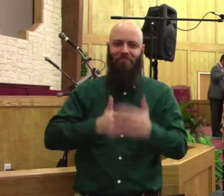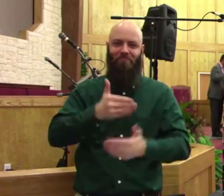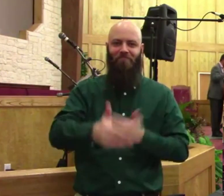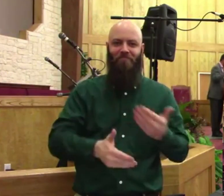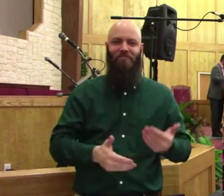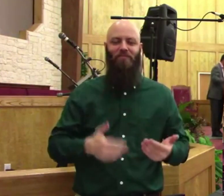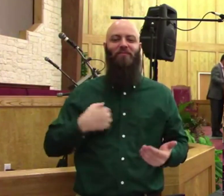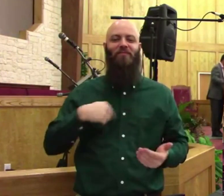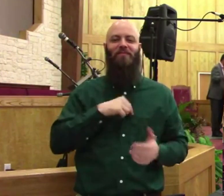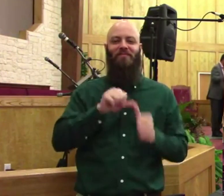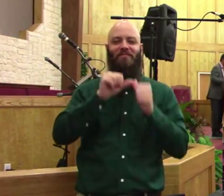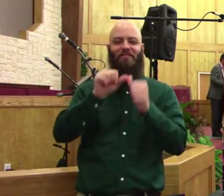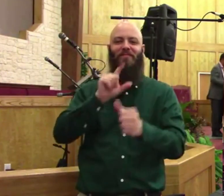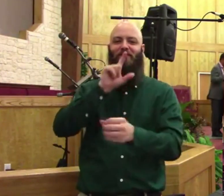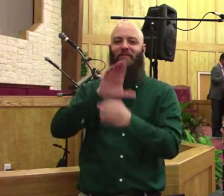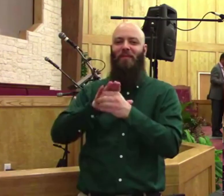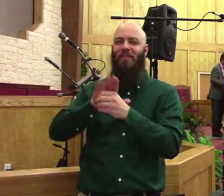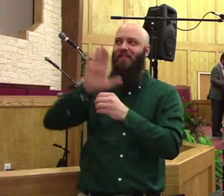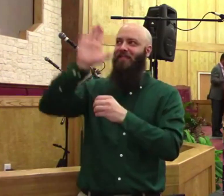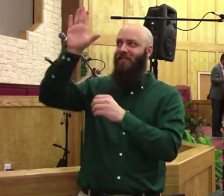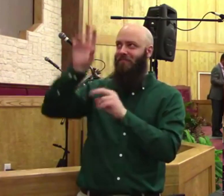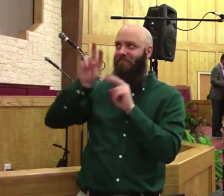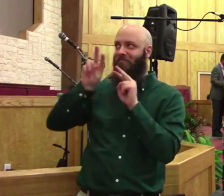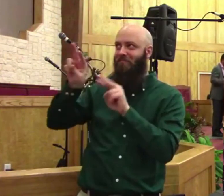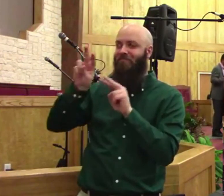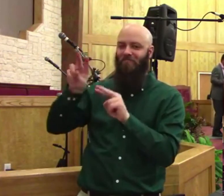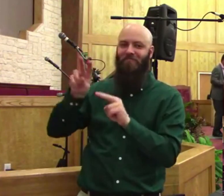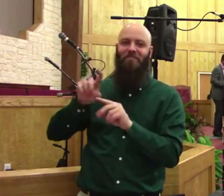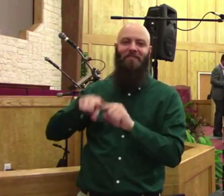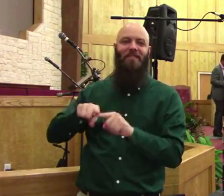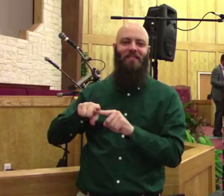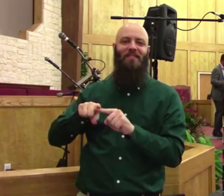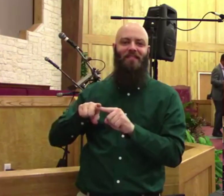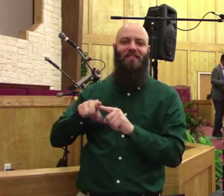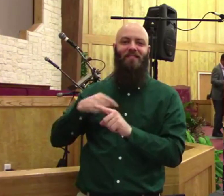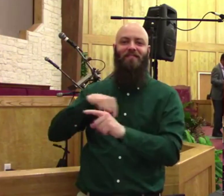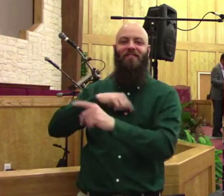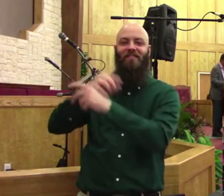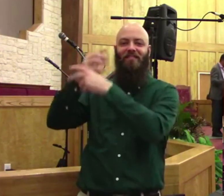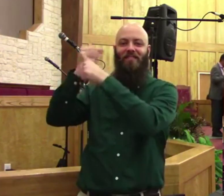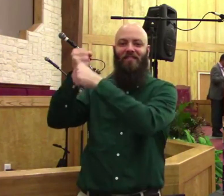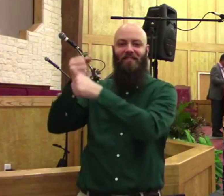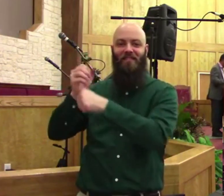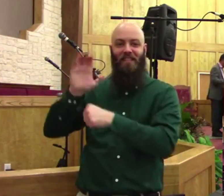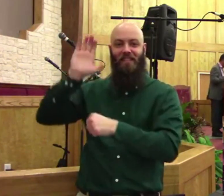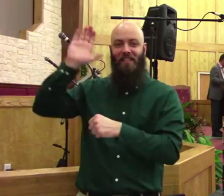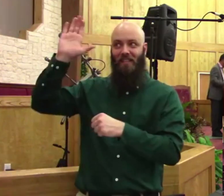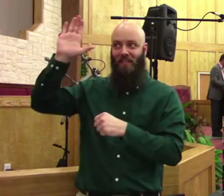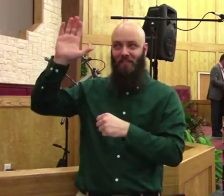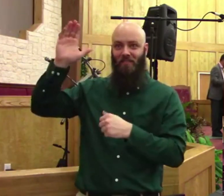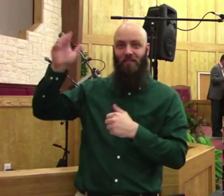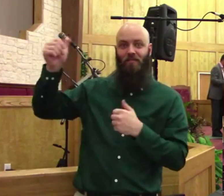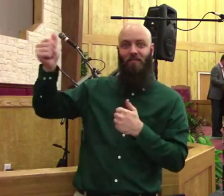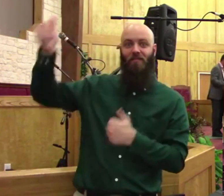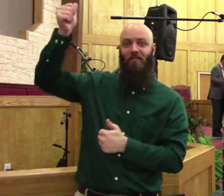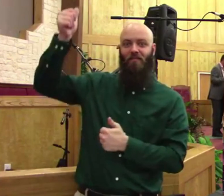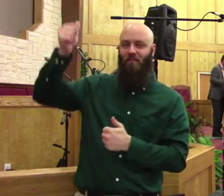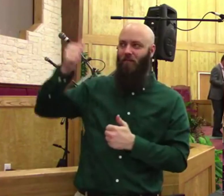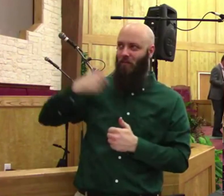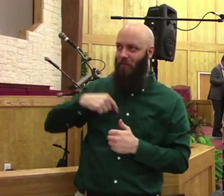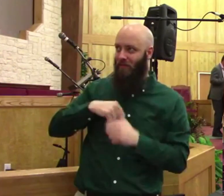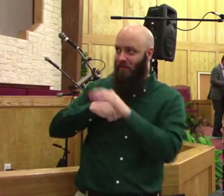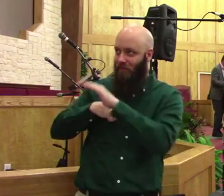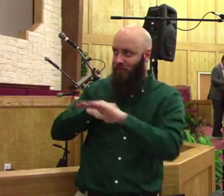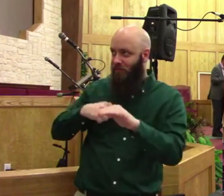We will stand as children of the promise, we will fix our